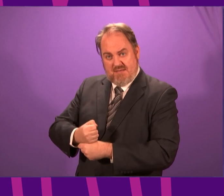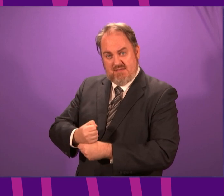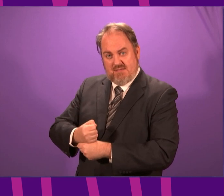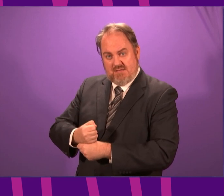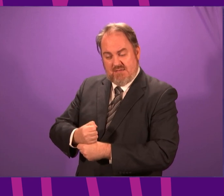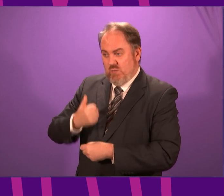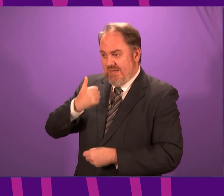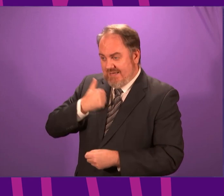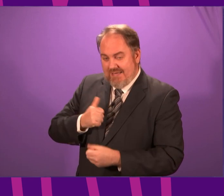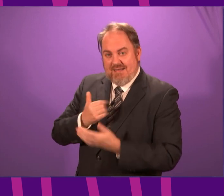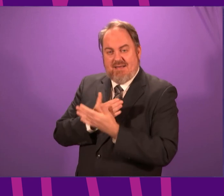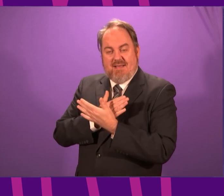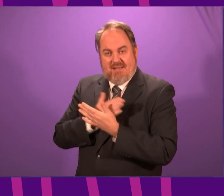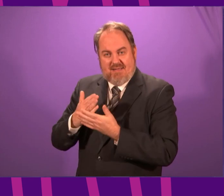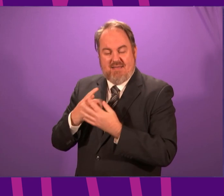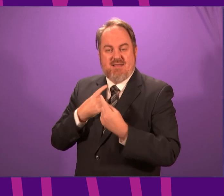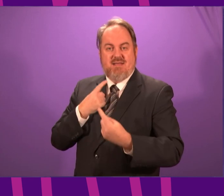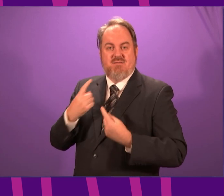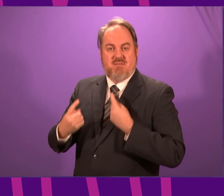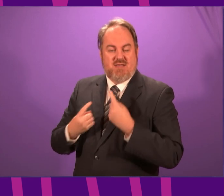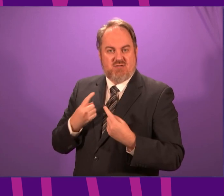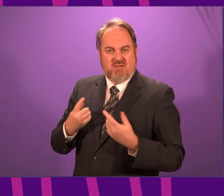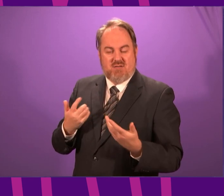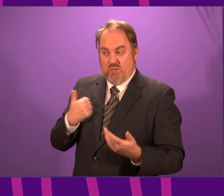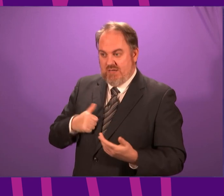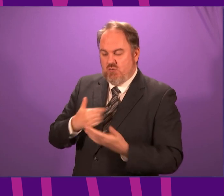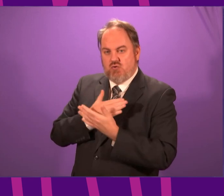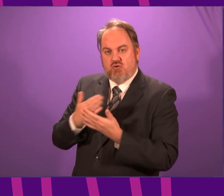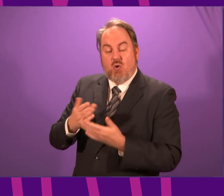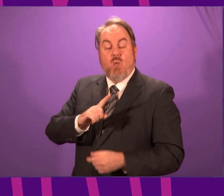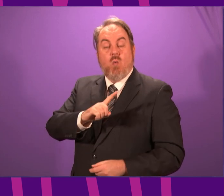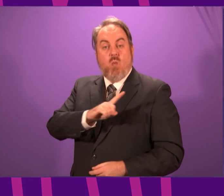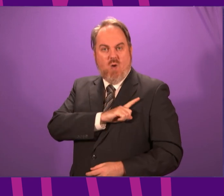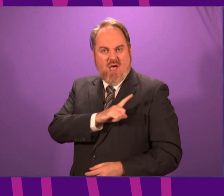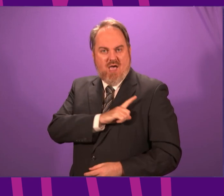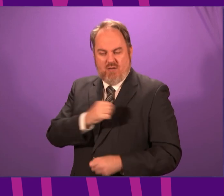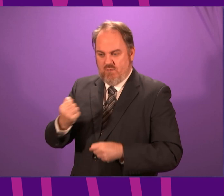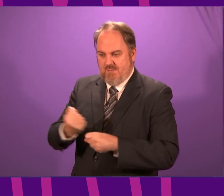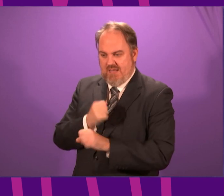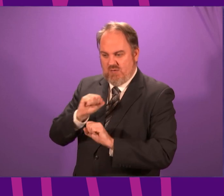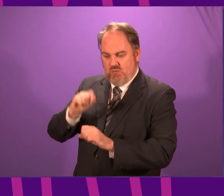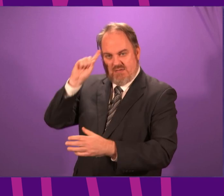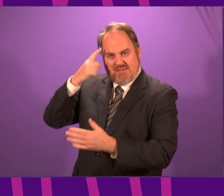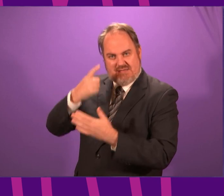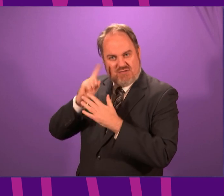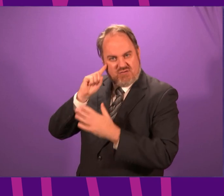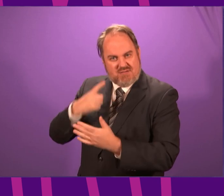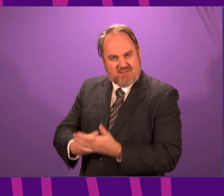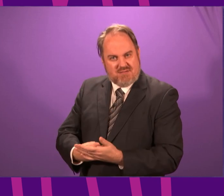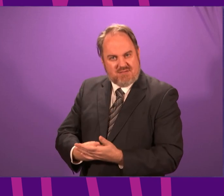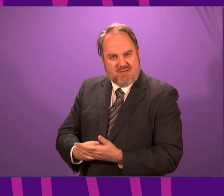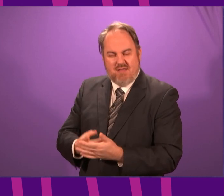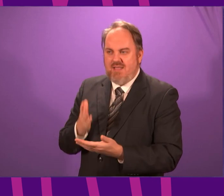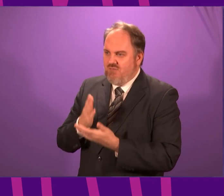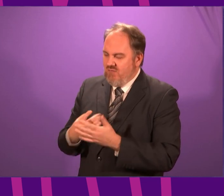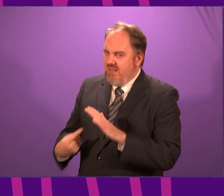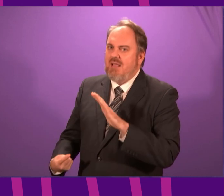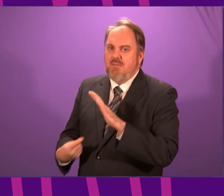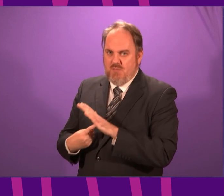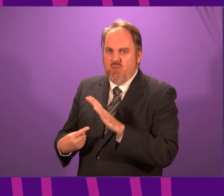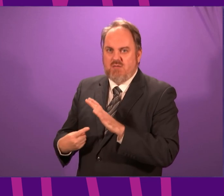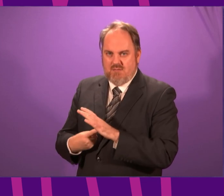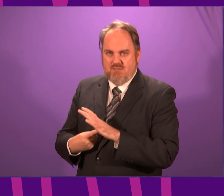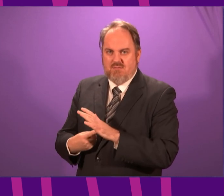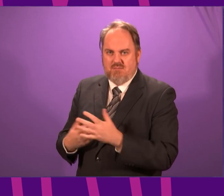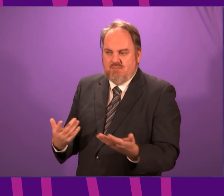to ensure that there is compliance, that methodology and the data that goes with it is absolutely essential in backing up the